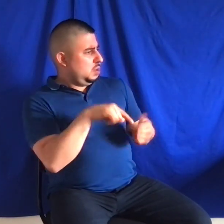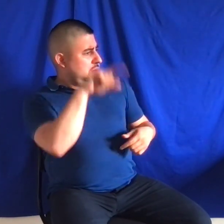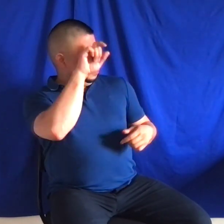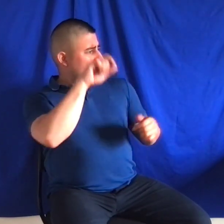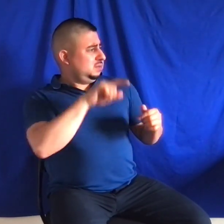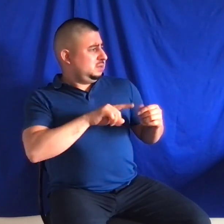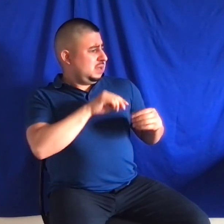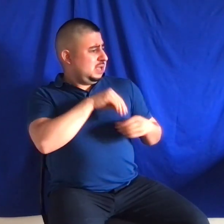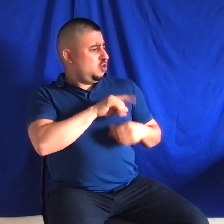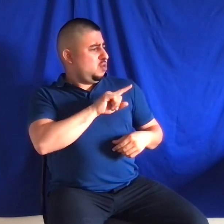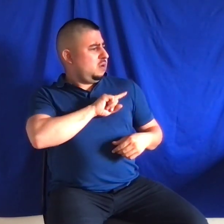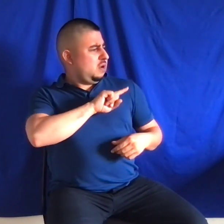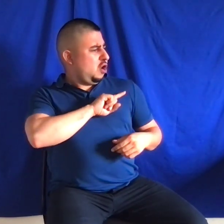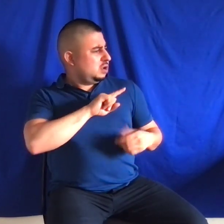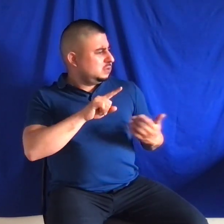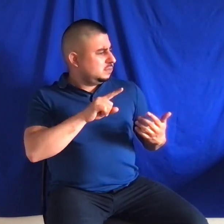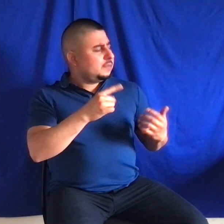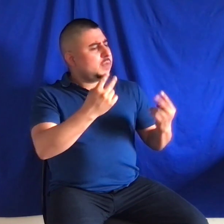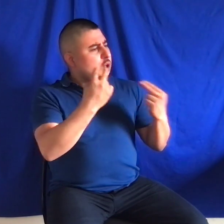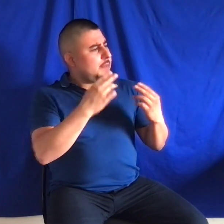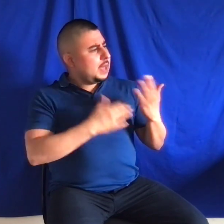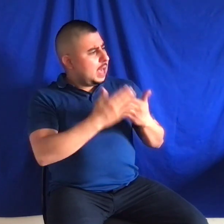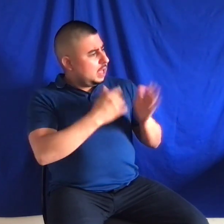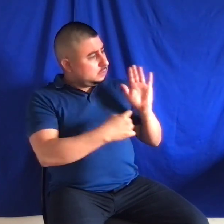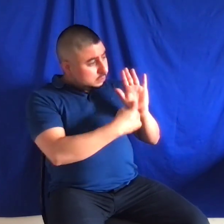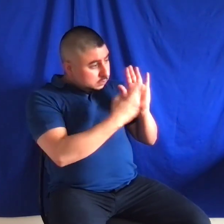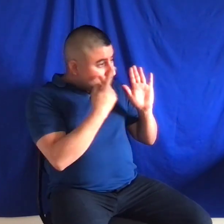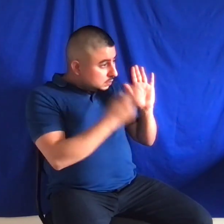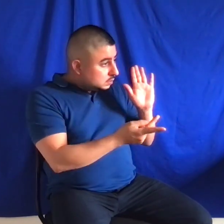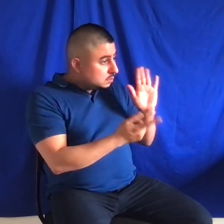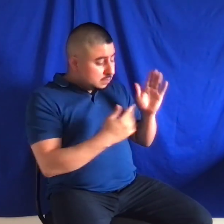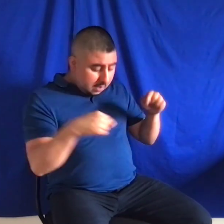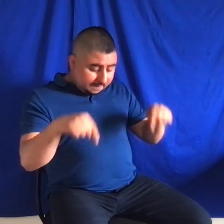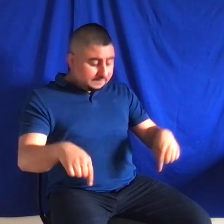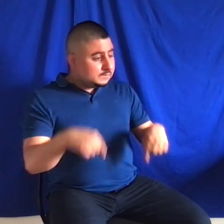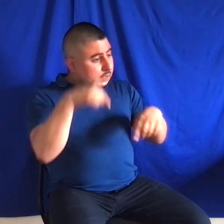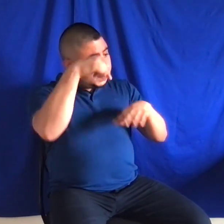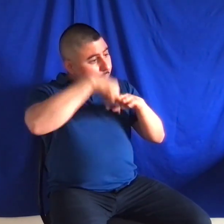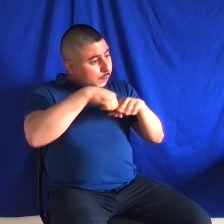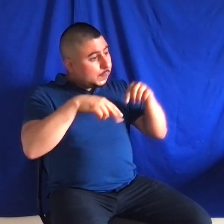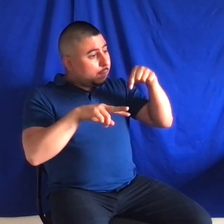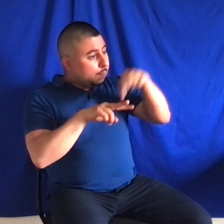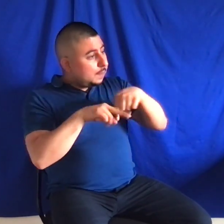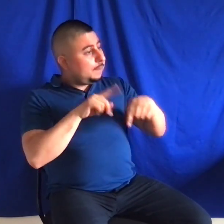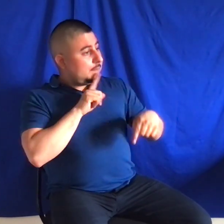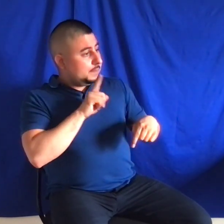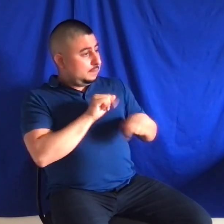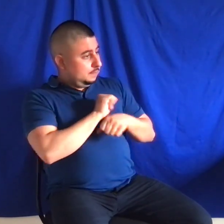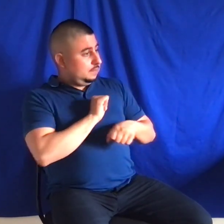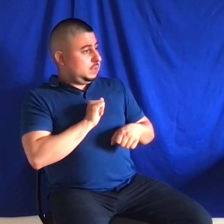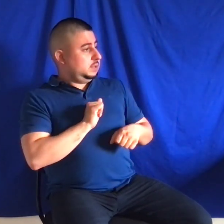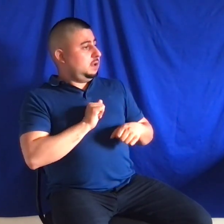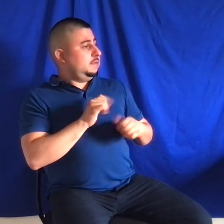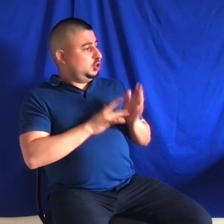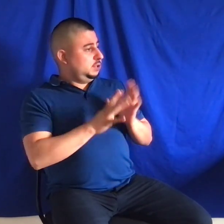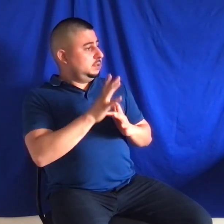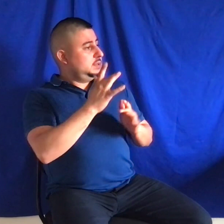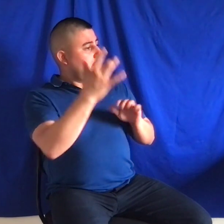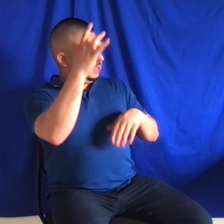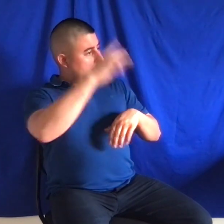hearts? Look at my hands and my feet, that it is I myself. Touch me and see, because a